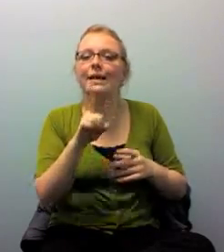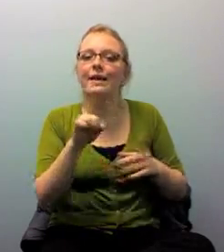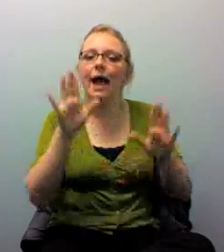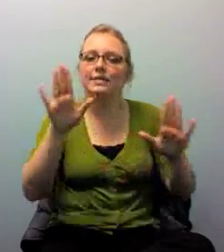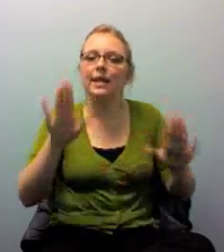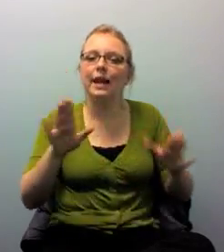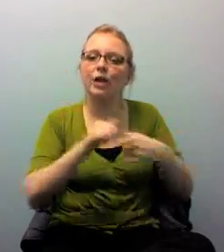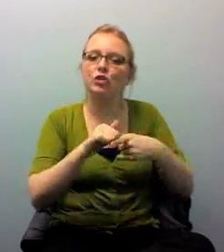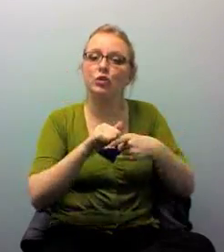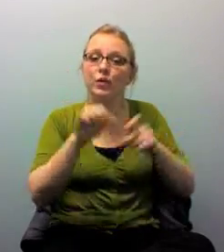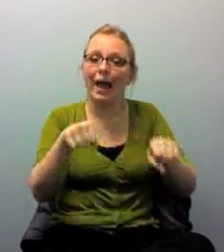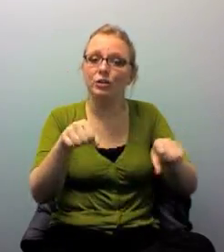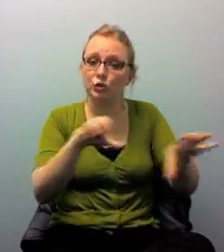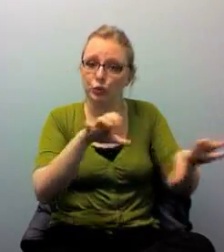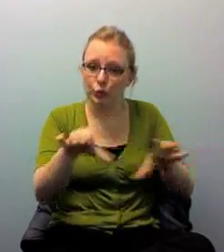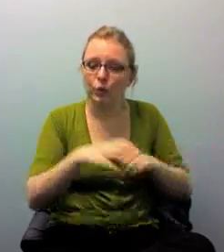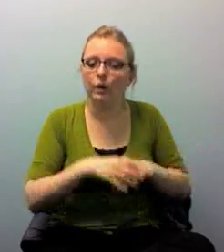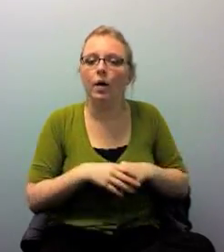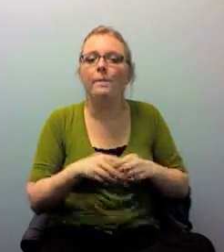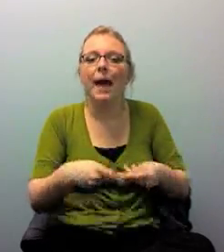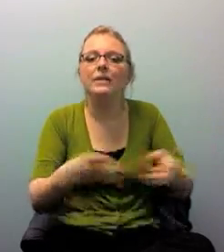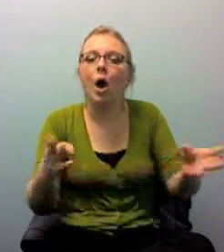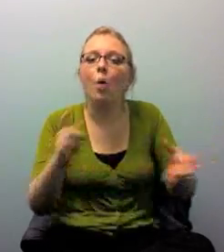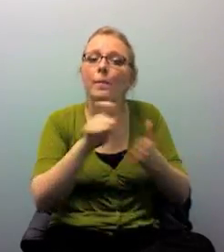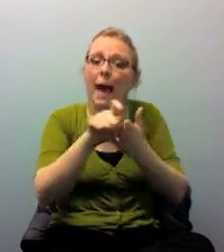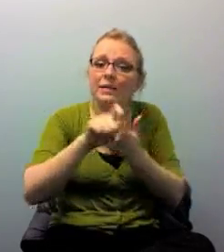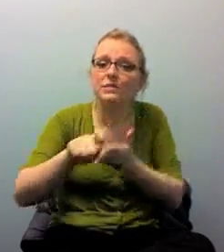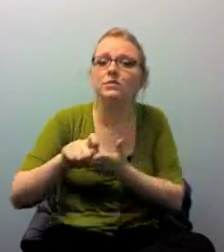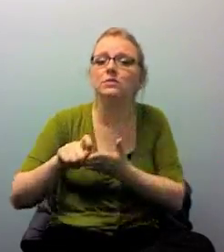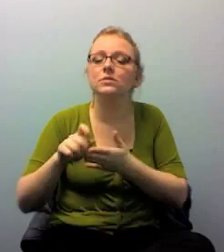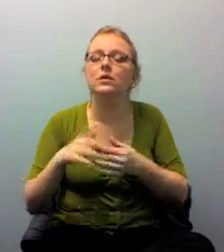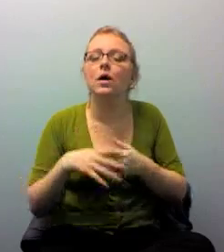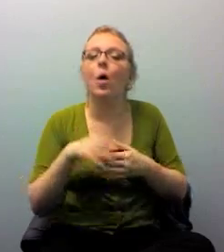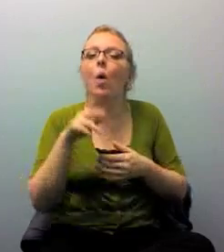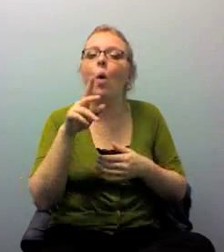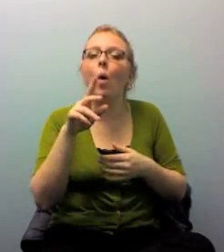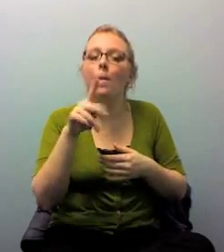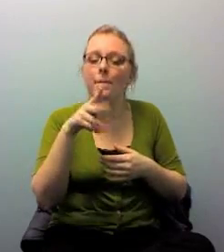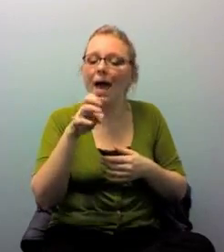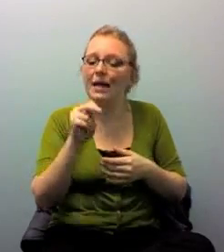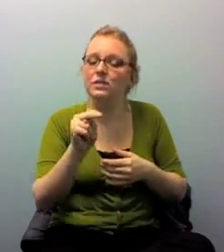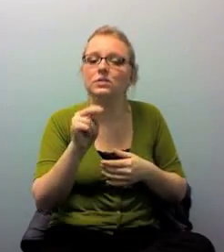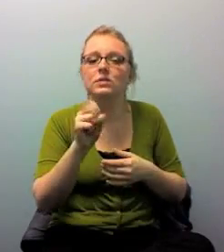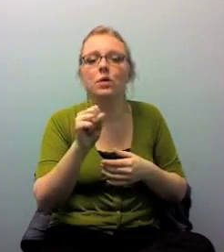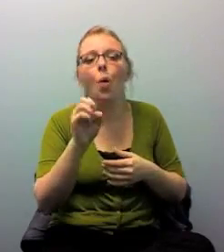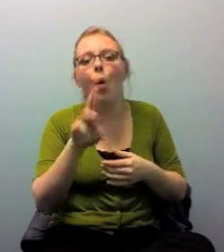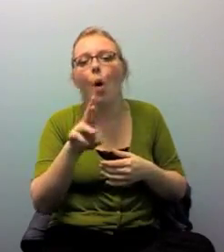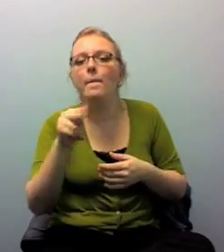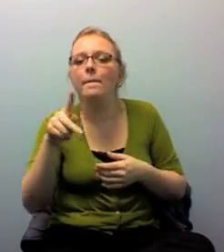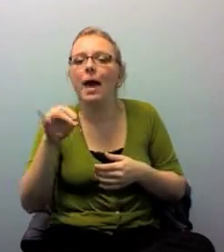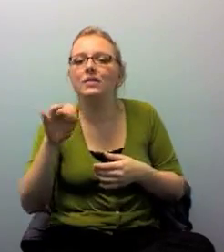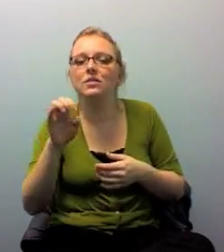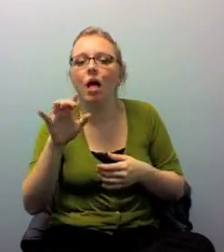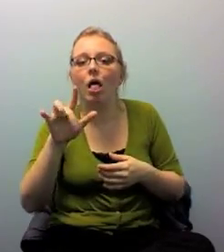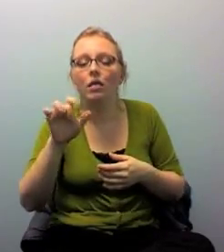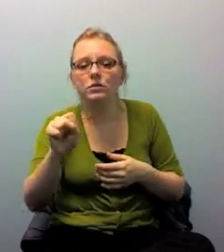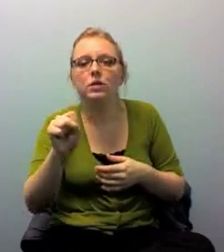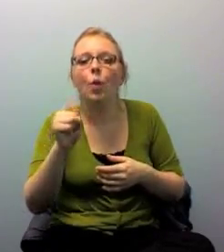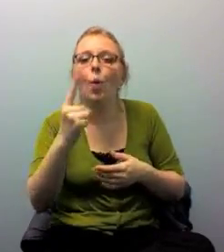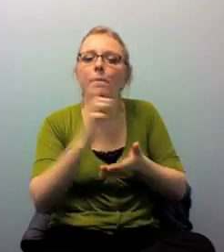do. Pass out pens or pencils in a one-page activity. On the sheet, it would be called Dealing with